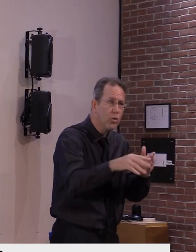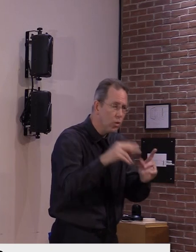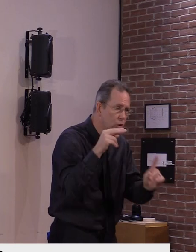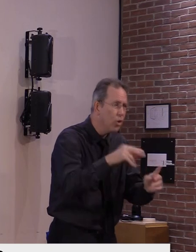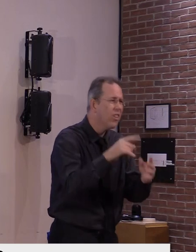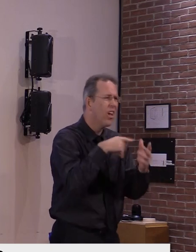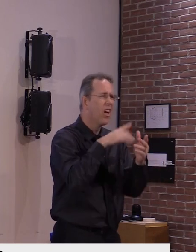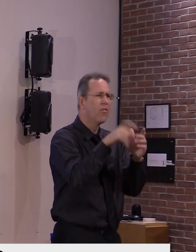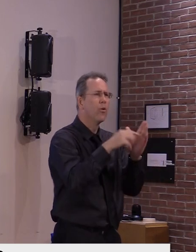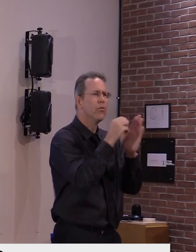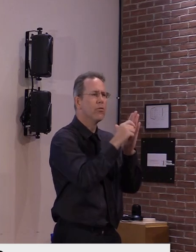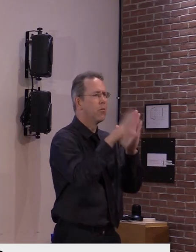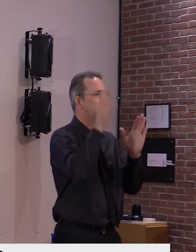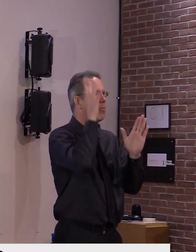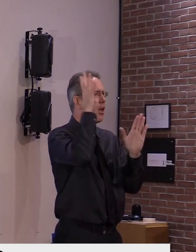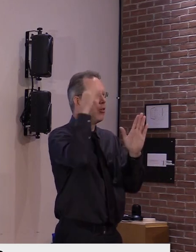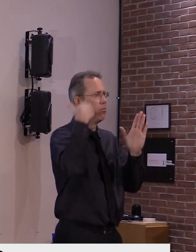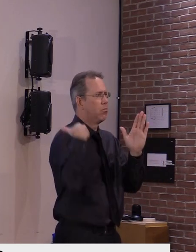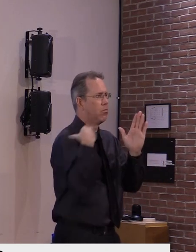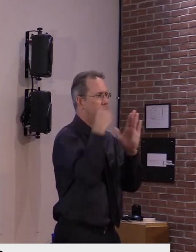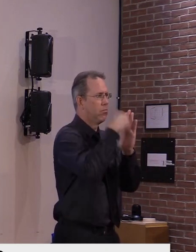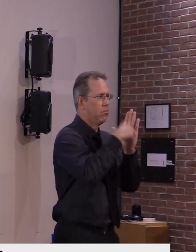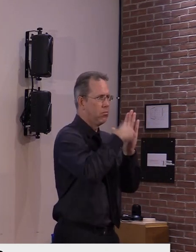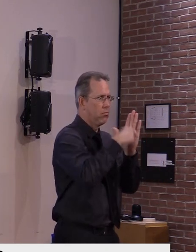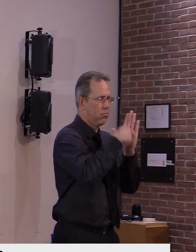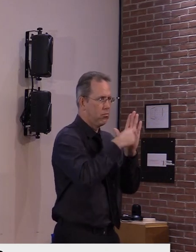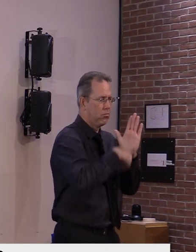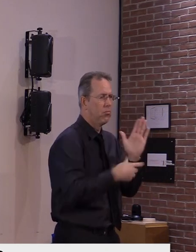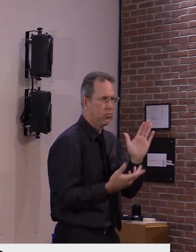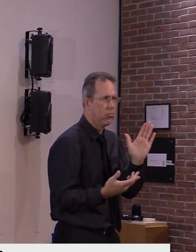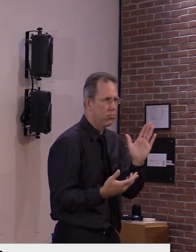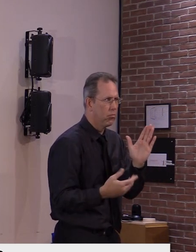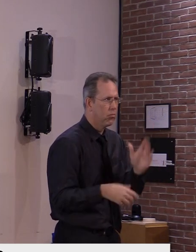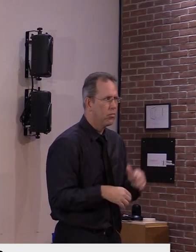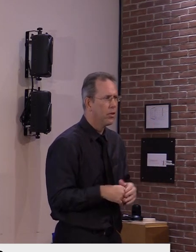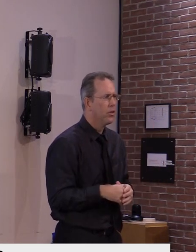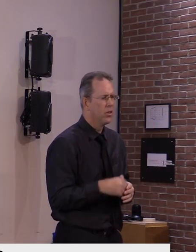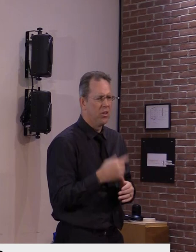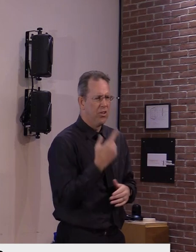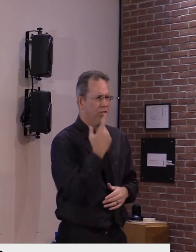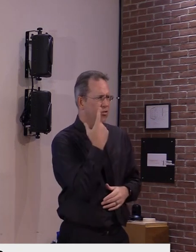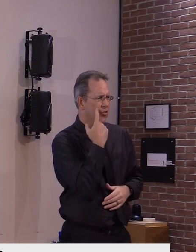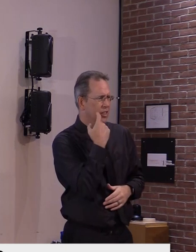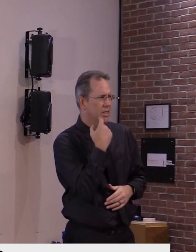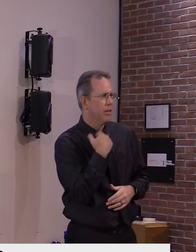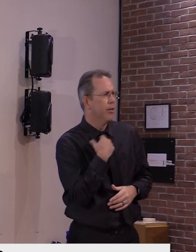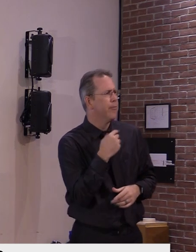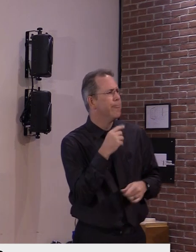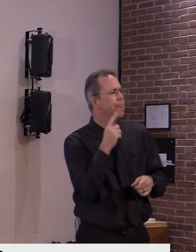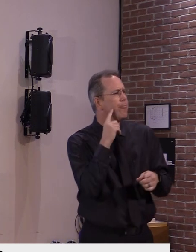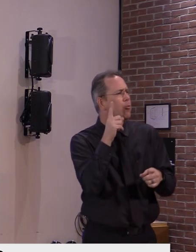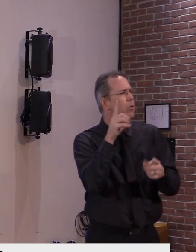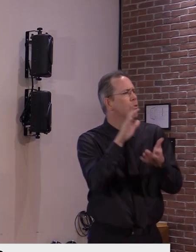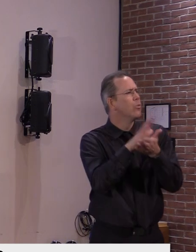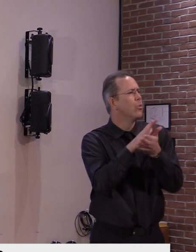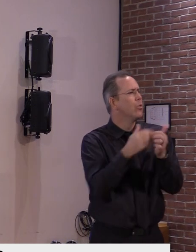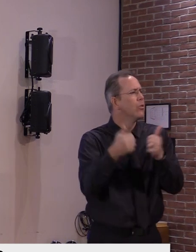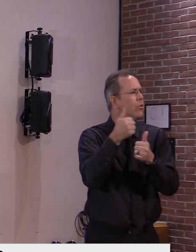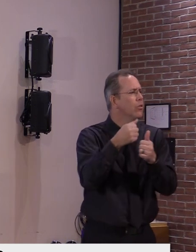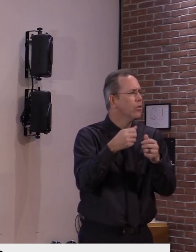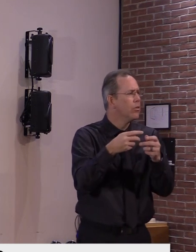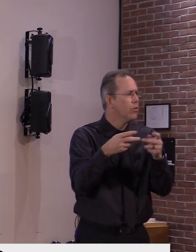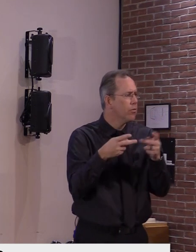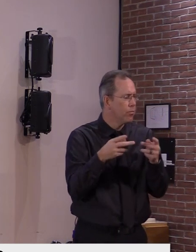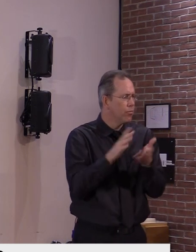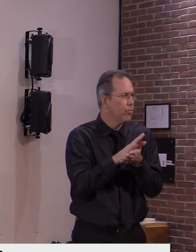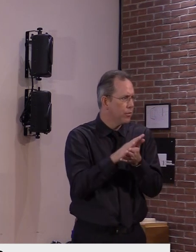Vermont Vision the other day and listening to Superintendent Bonesfield from Montpelier. She, you know, she used a strategy, I